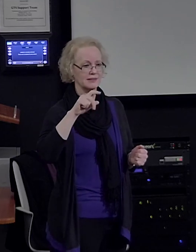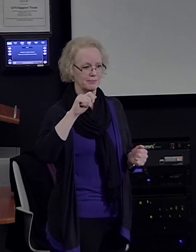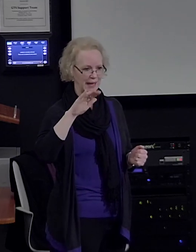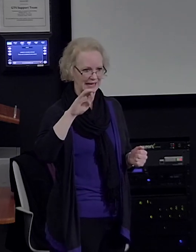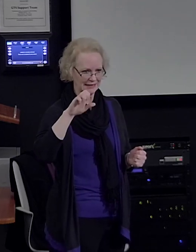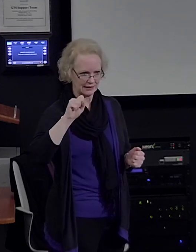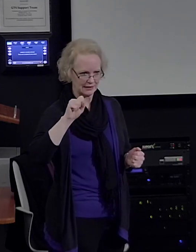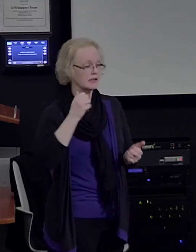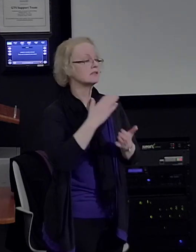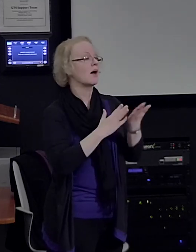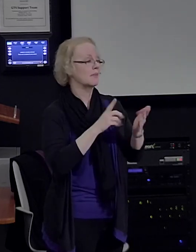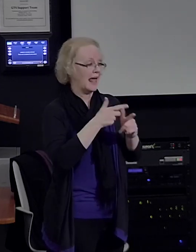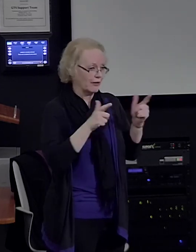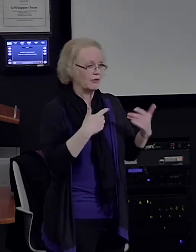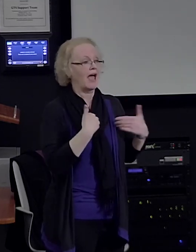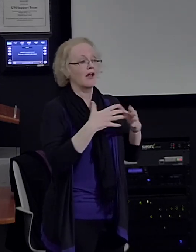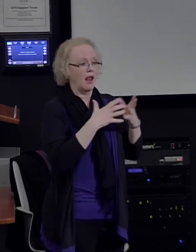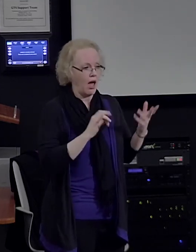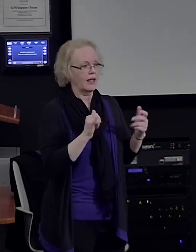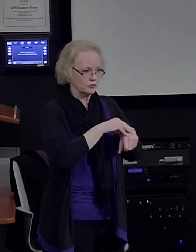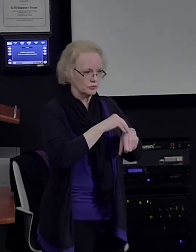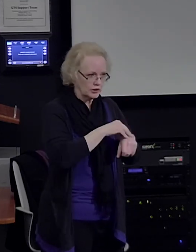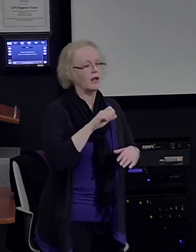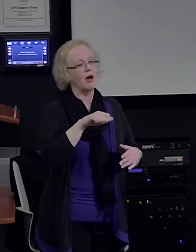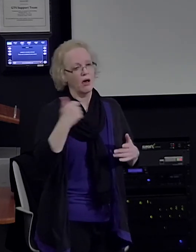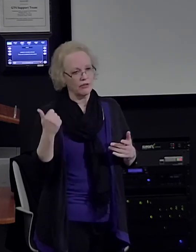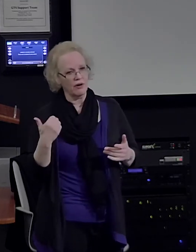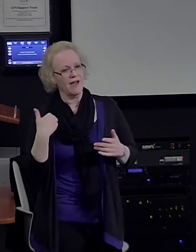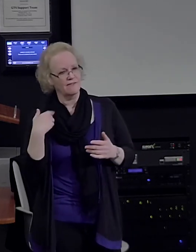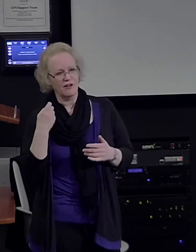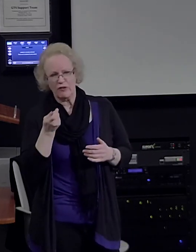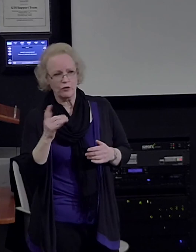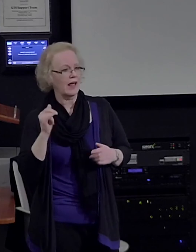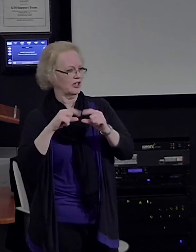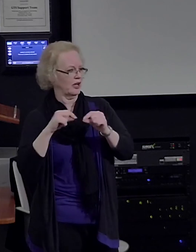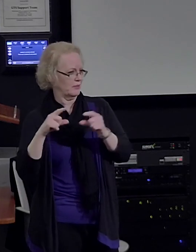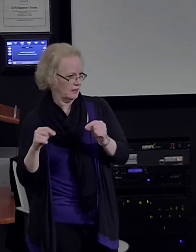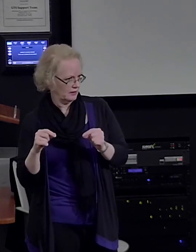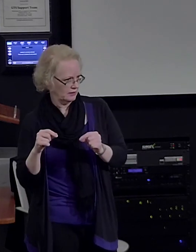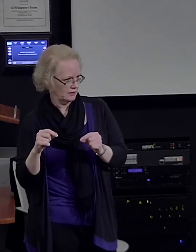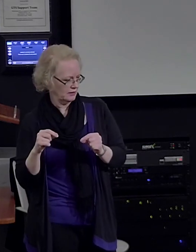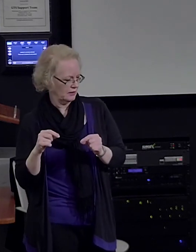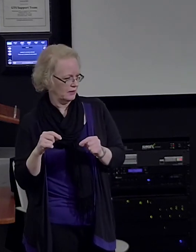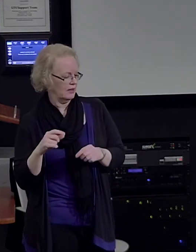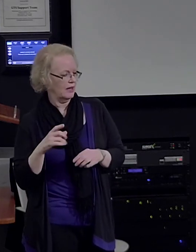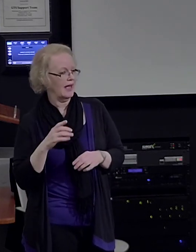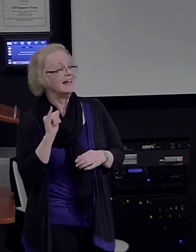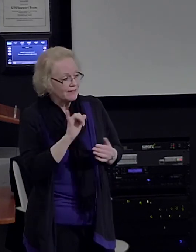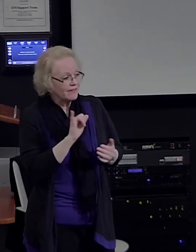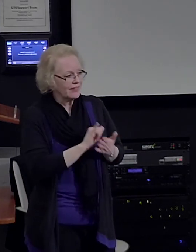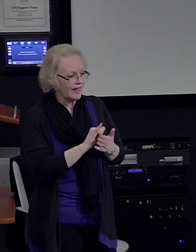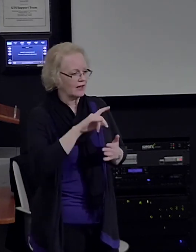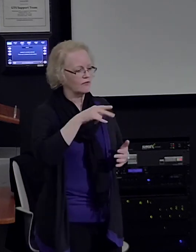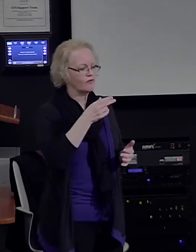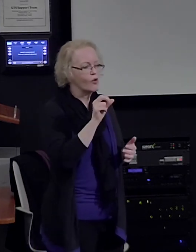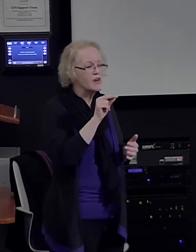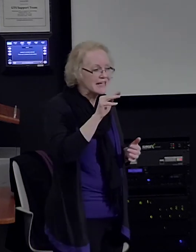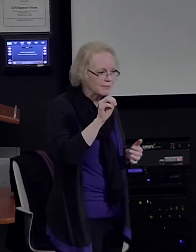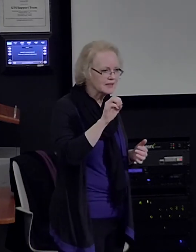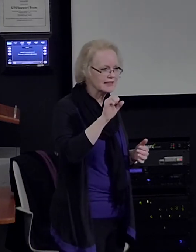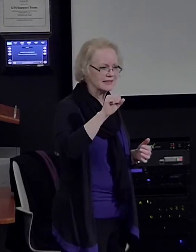Swedish. And some have very few, like Japanese. And if that phoneme space